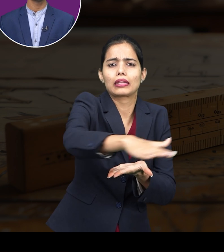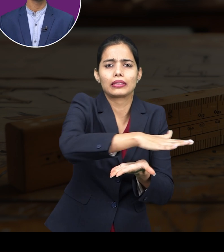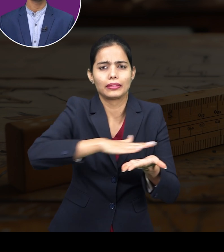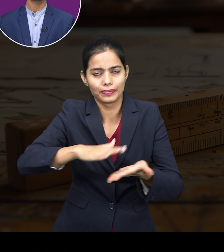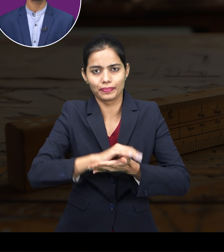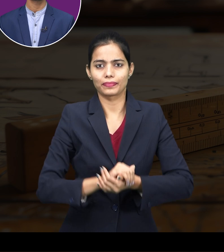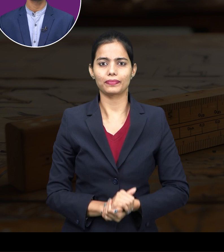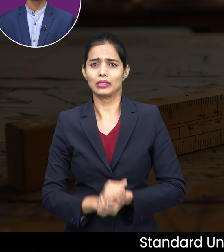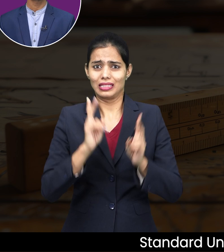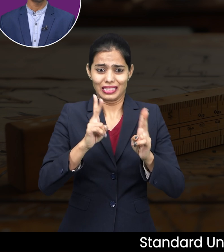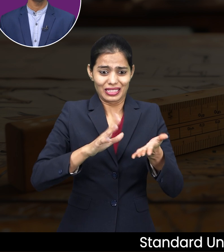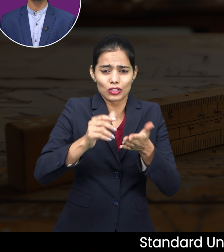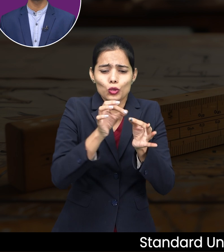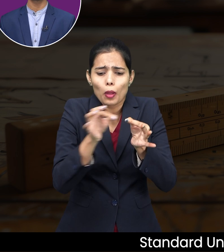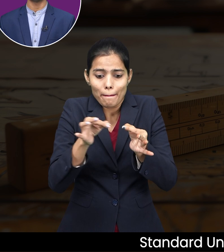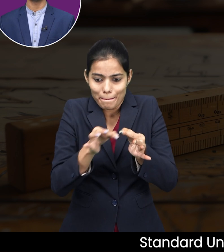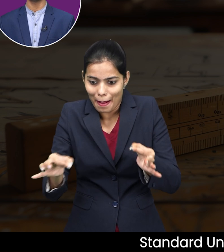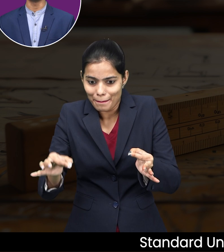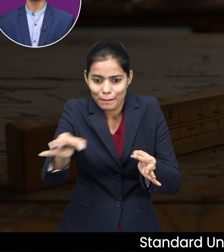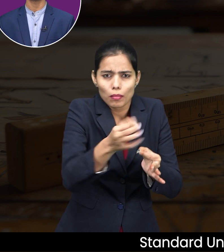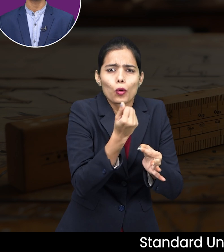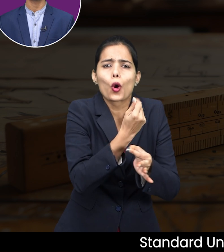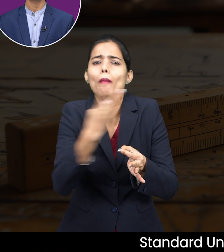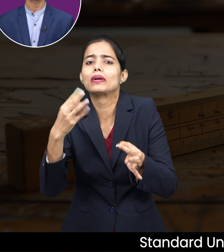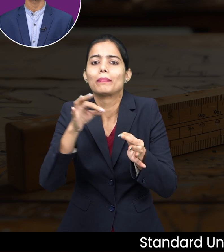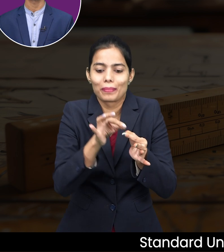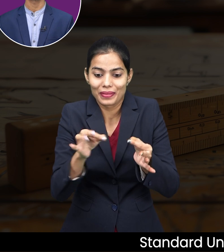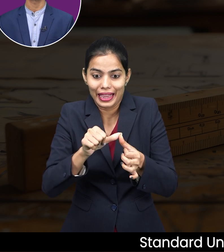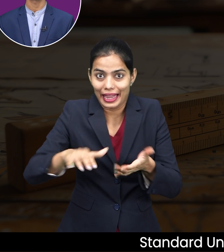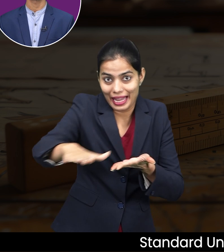area, standard units of measuring area.